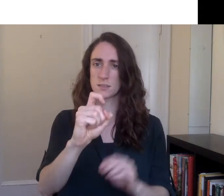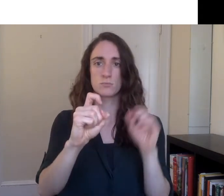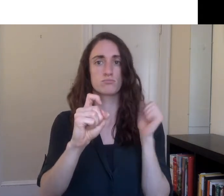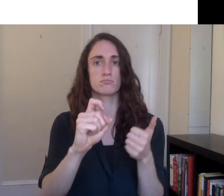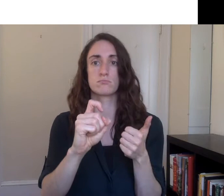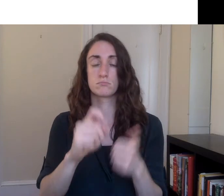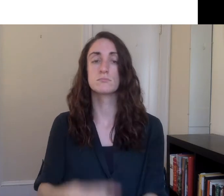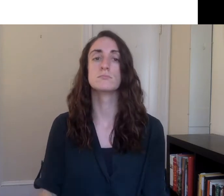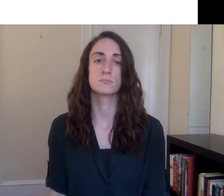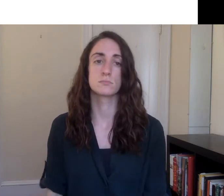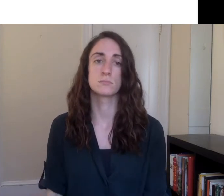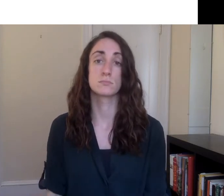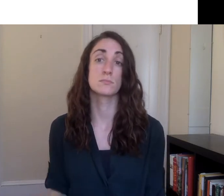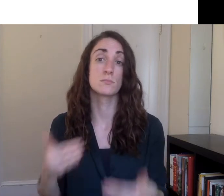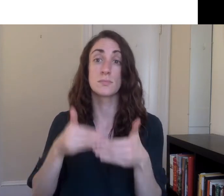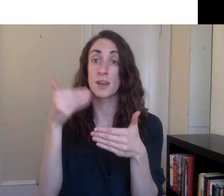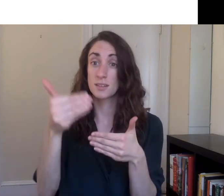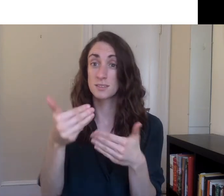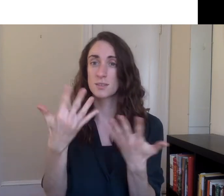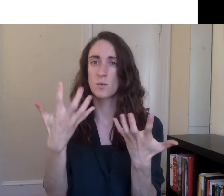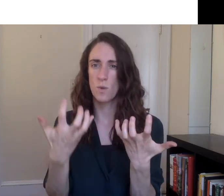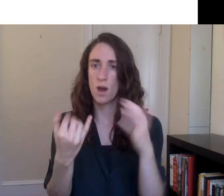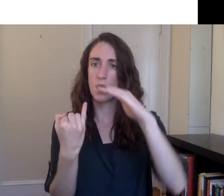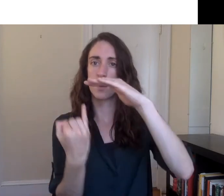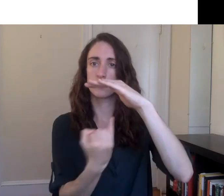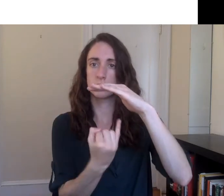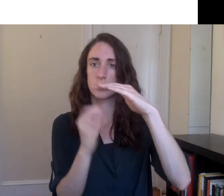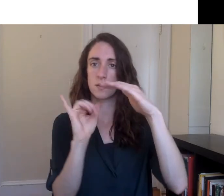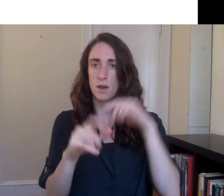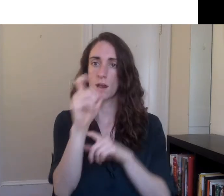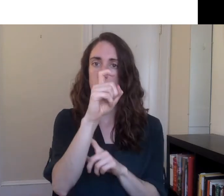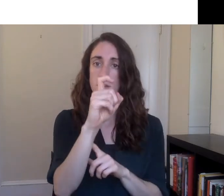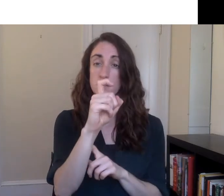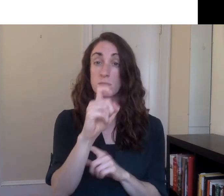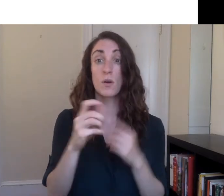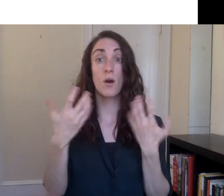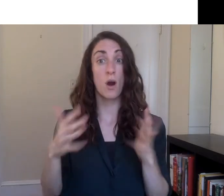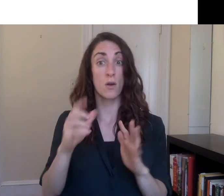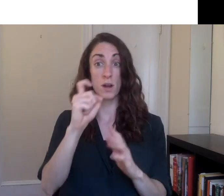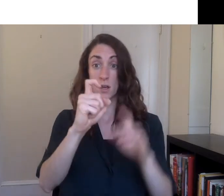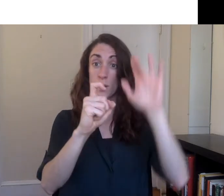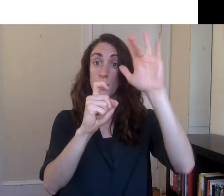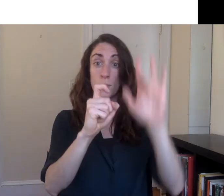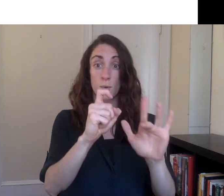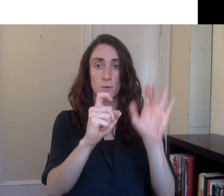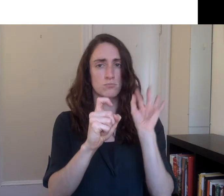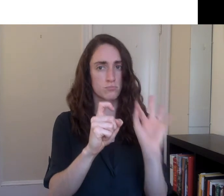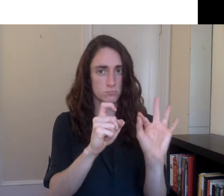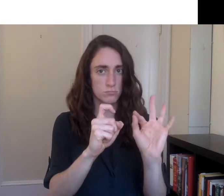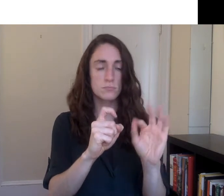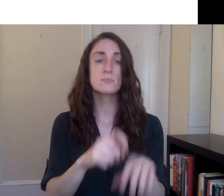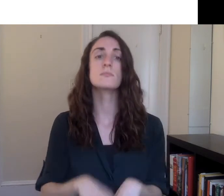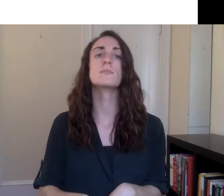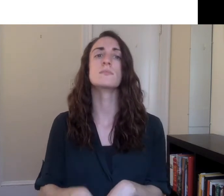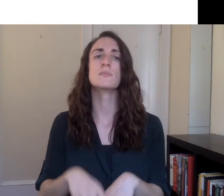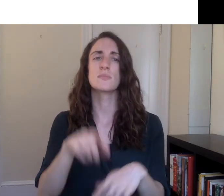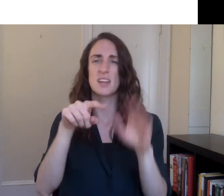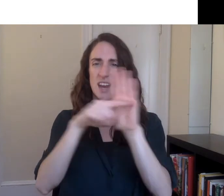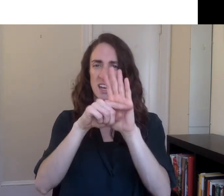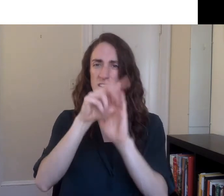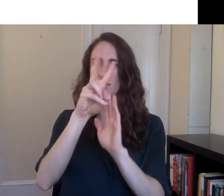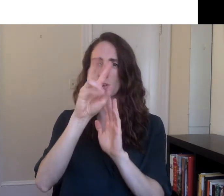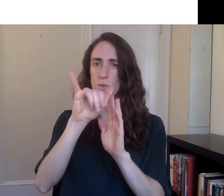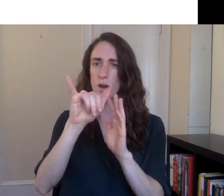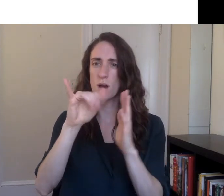that's a good candidate. So we want to isolate this x on one side of the equation. It's already alone without a coefficient, but we want it